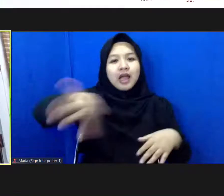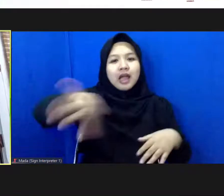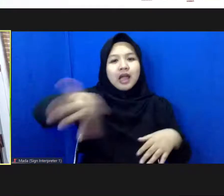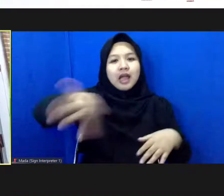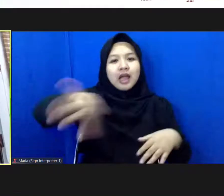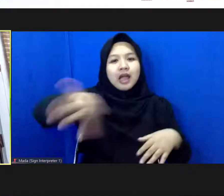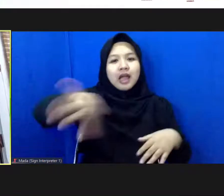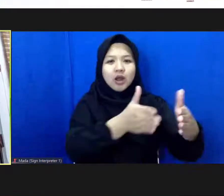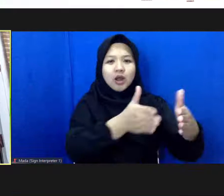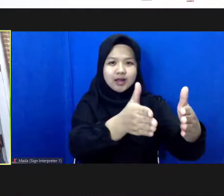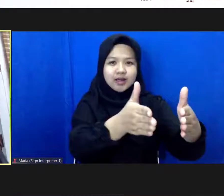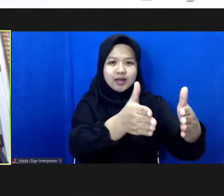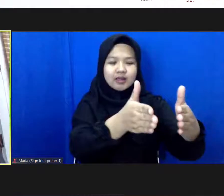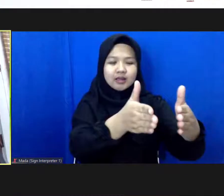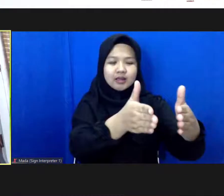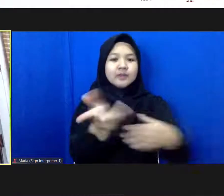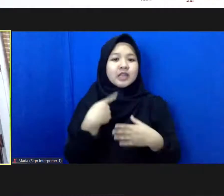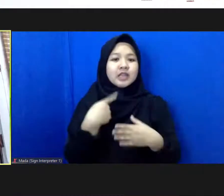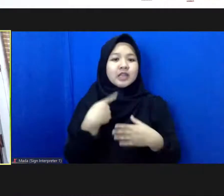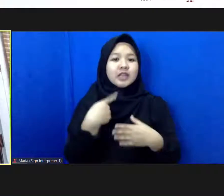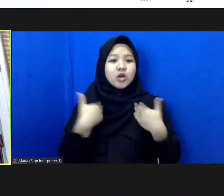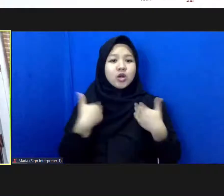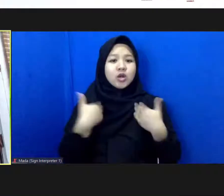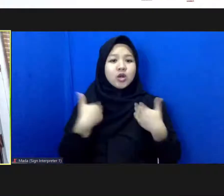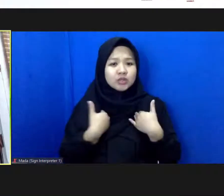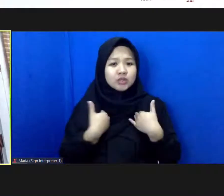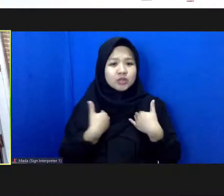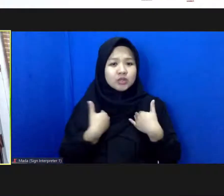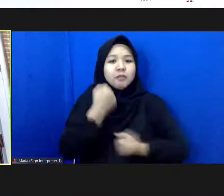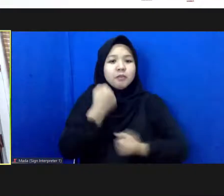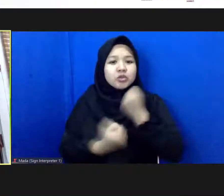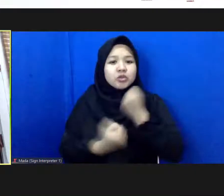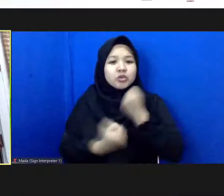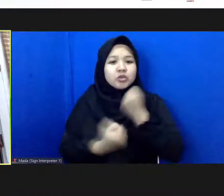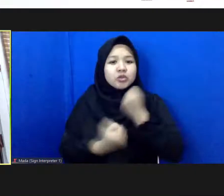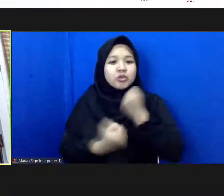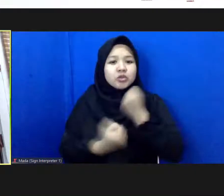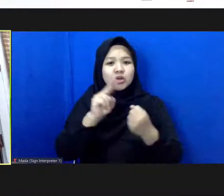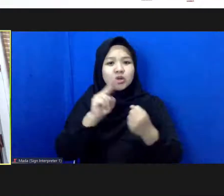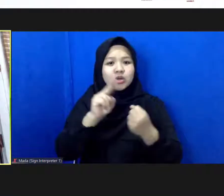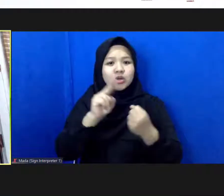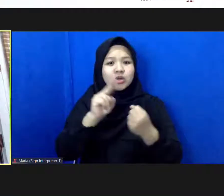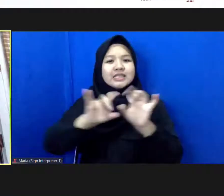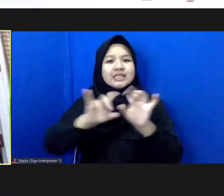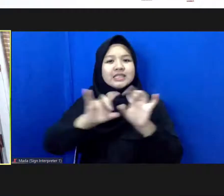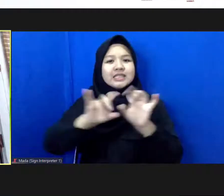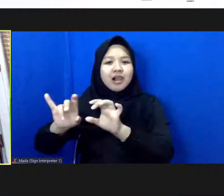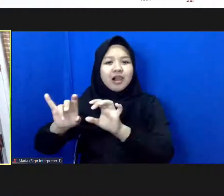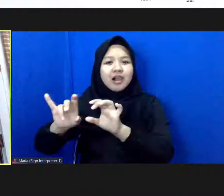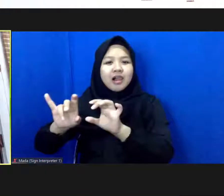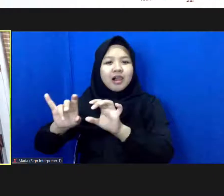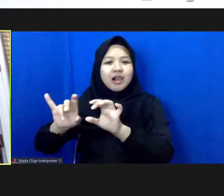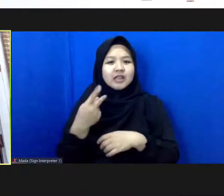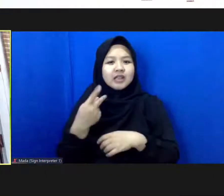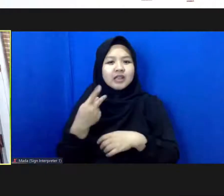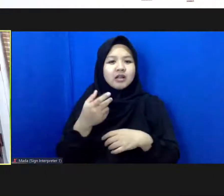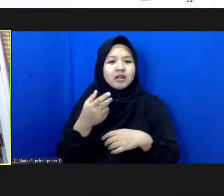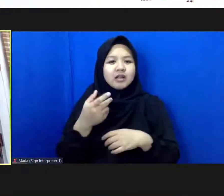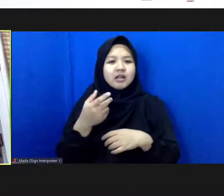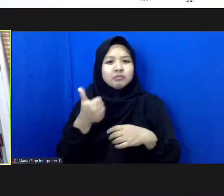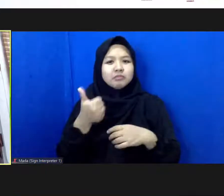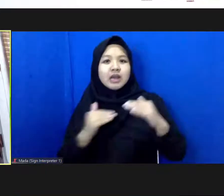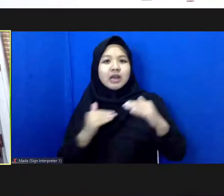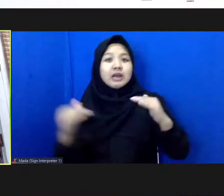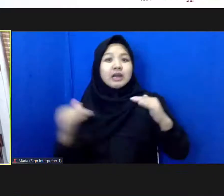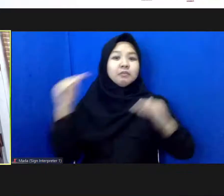same way, we have also tried to use the digital volunteers. I think now we have to go beyond the